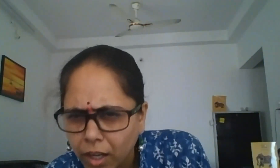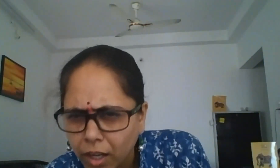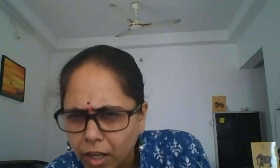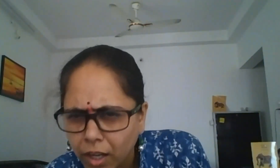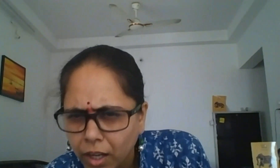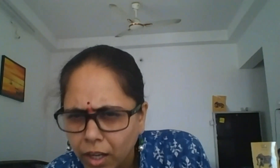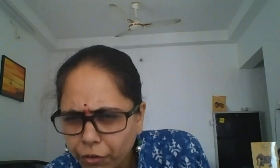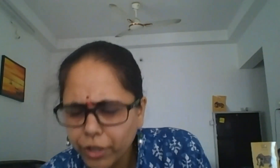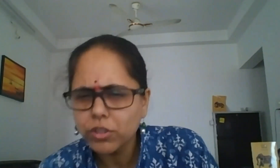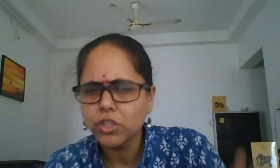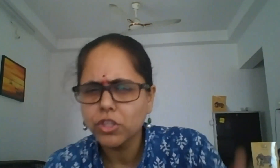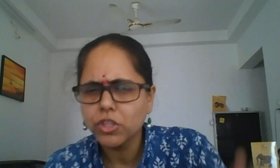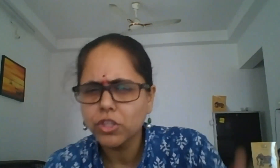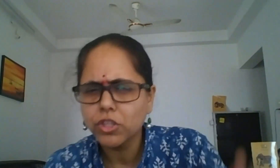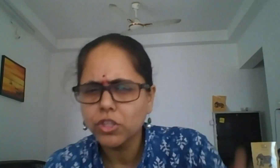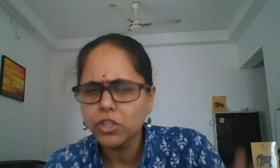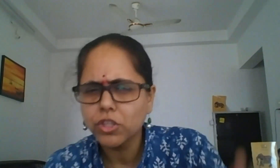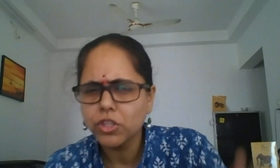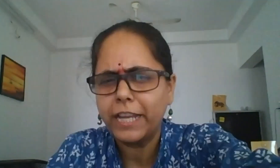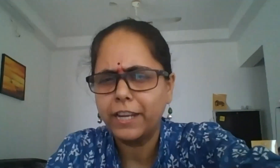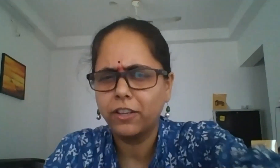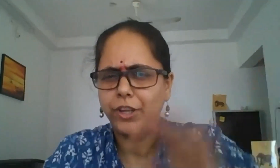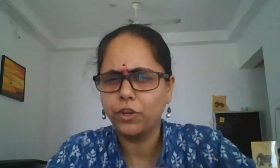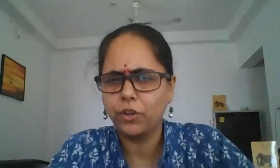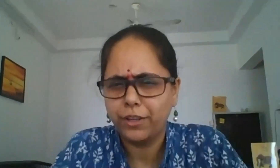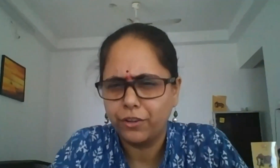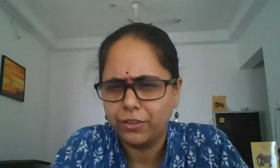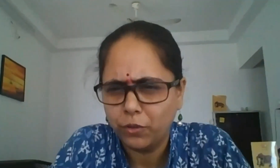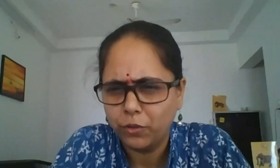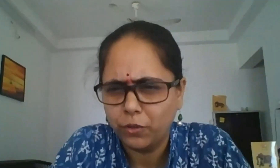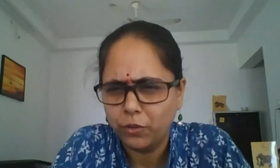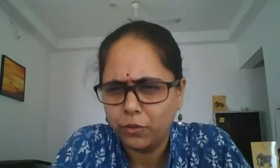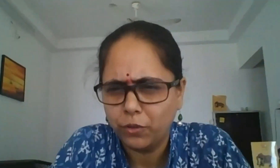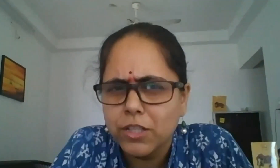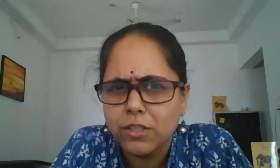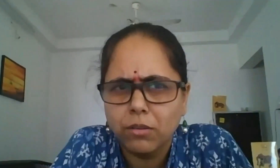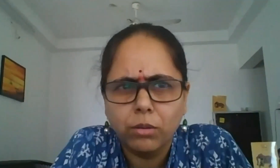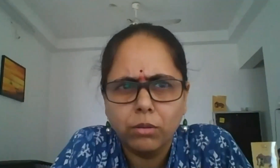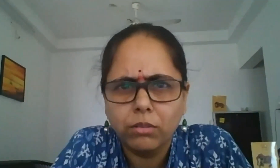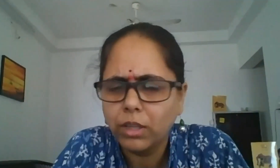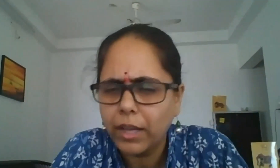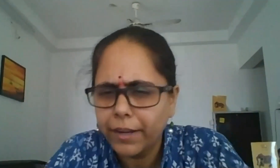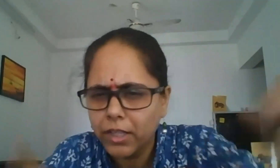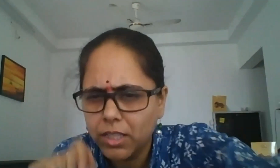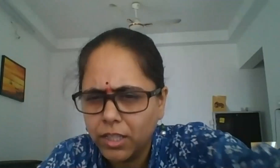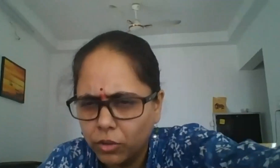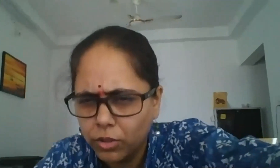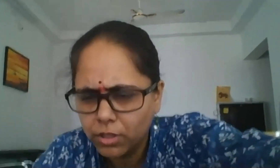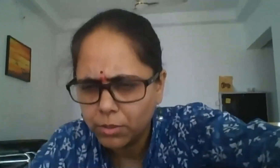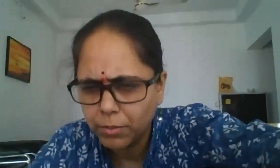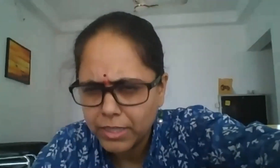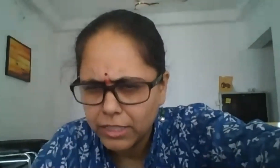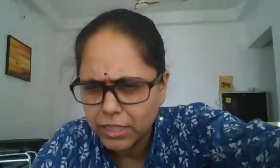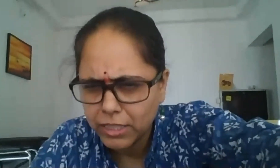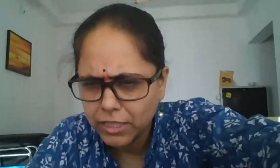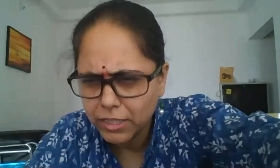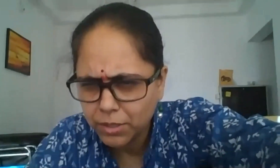Oh, video was not clear. I'll share the video later. Okay. So I didn't see those